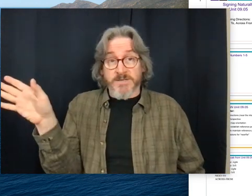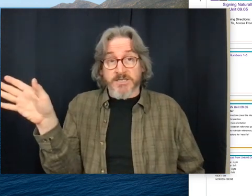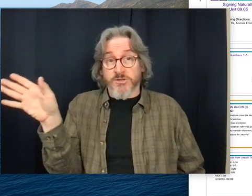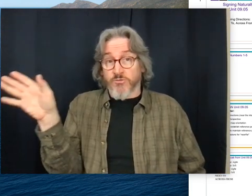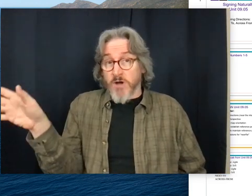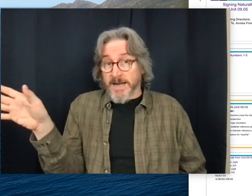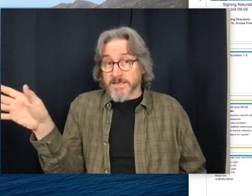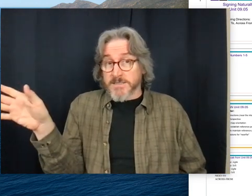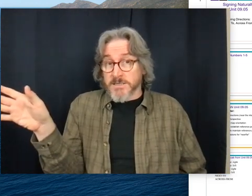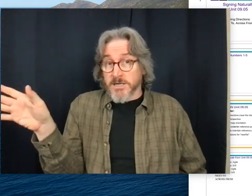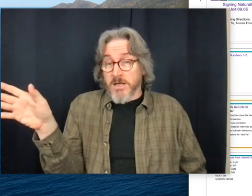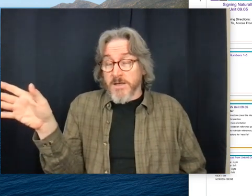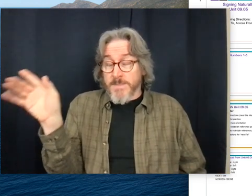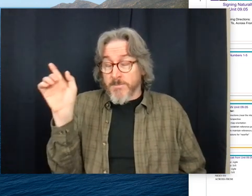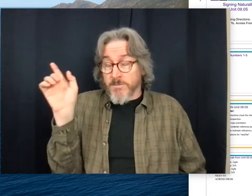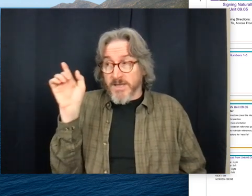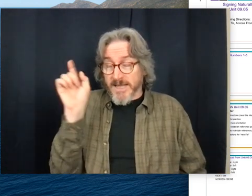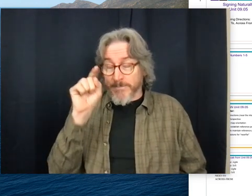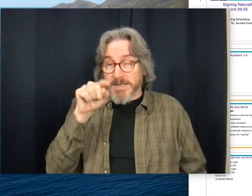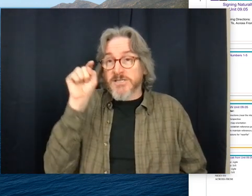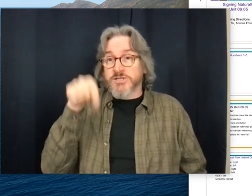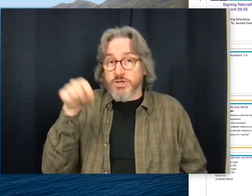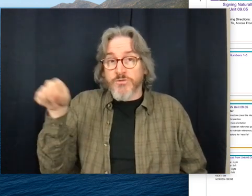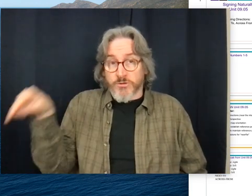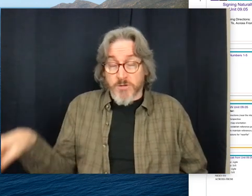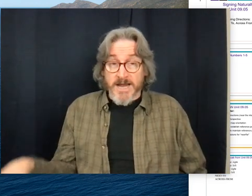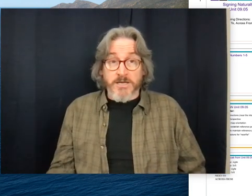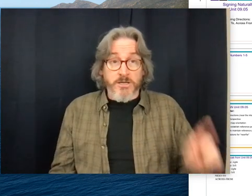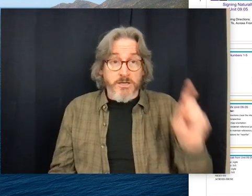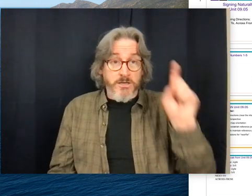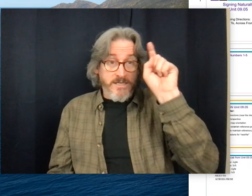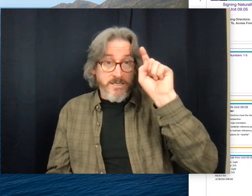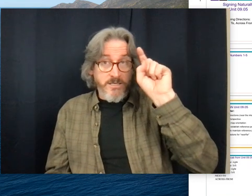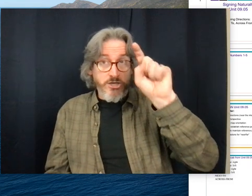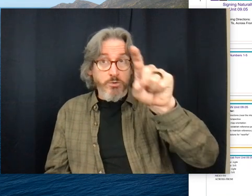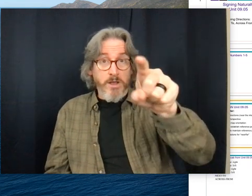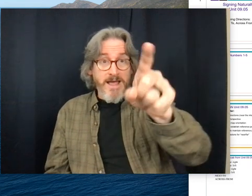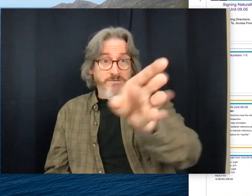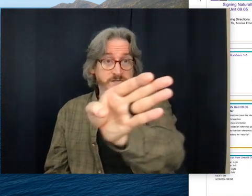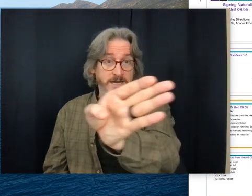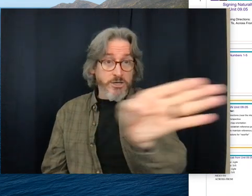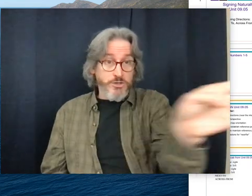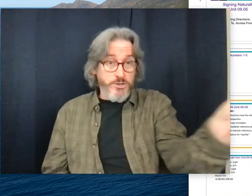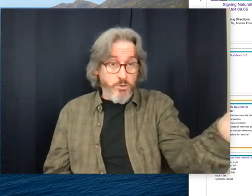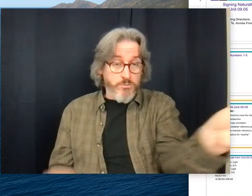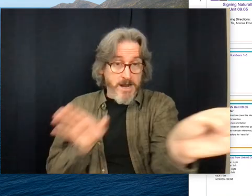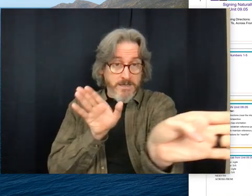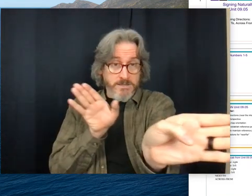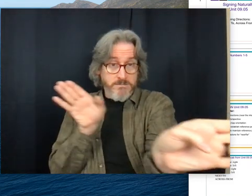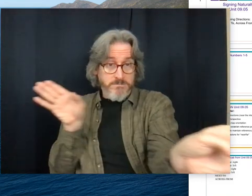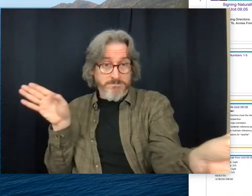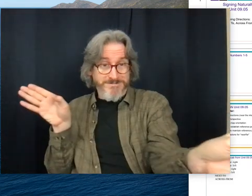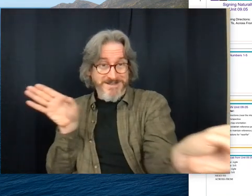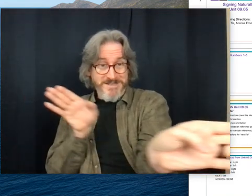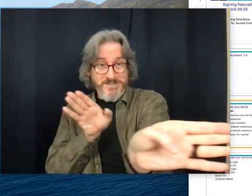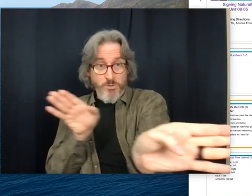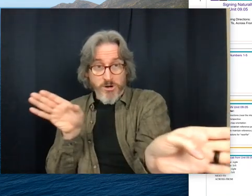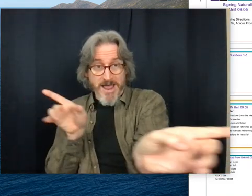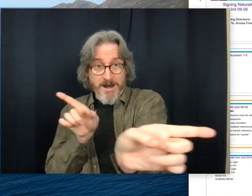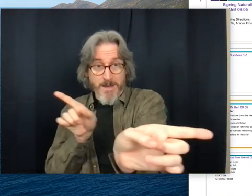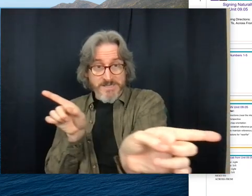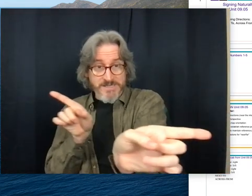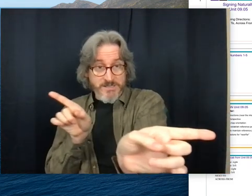sign something to the right. It means to the right. You will have to sign it to your right.